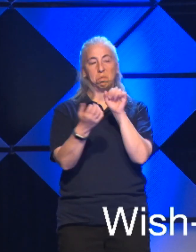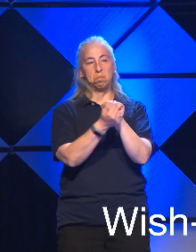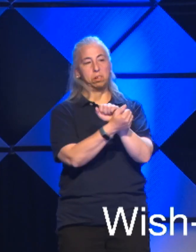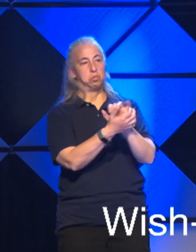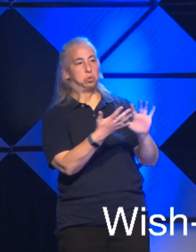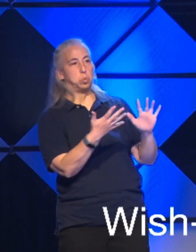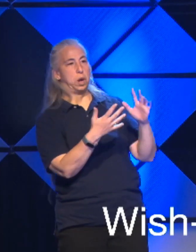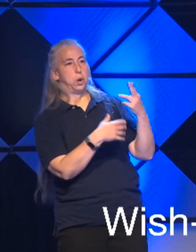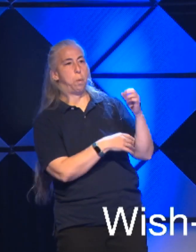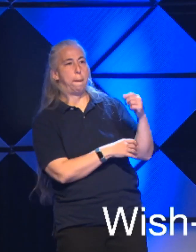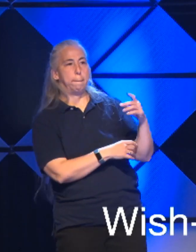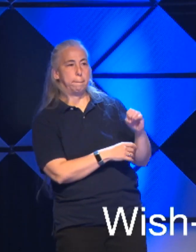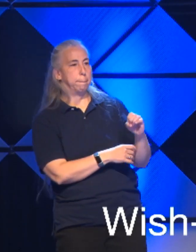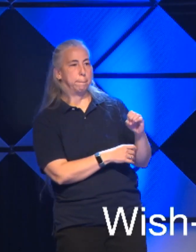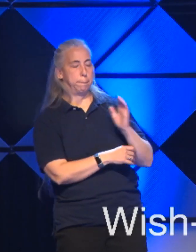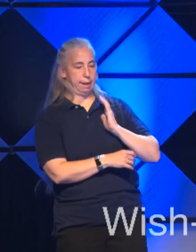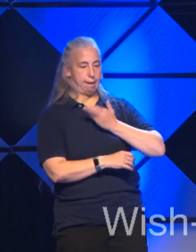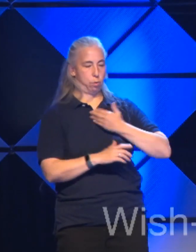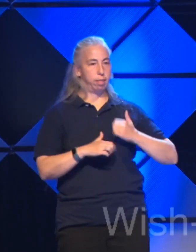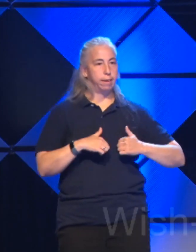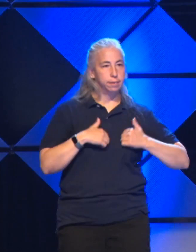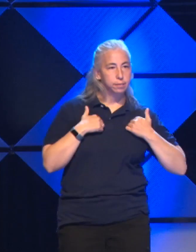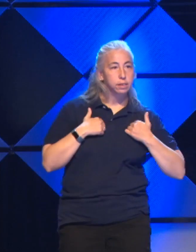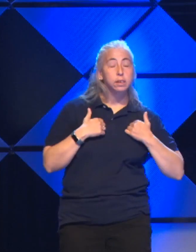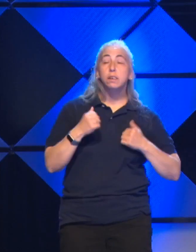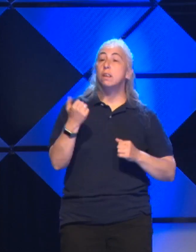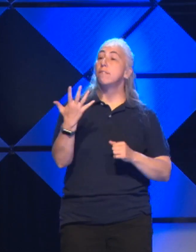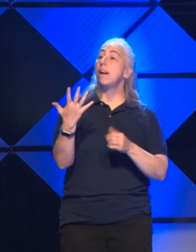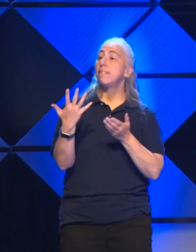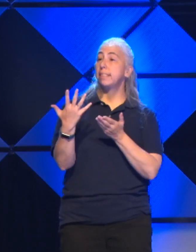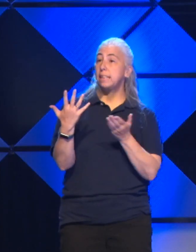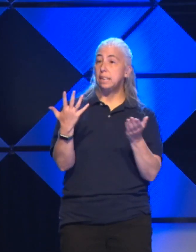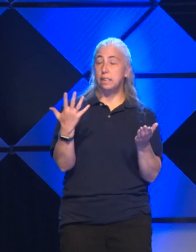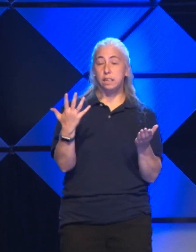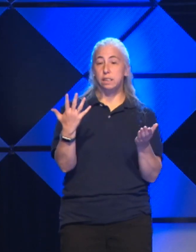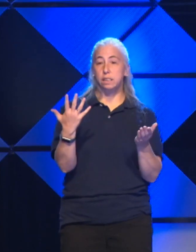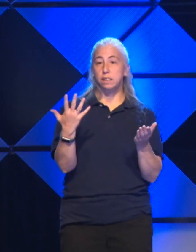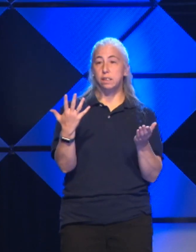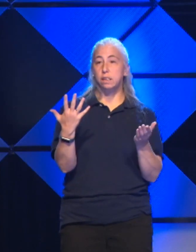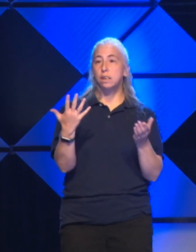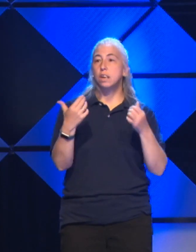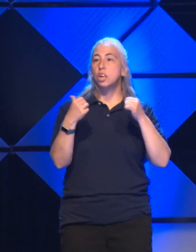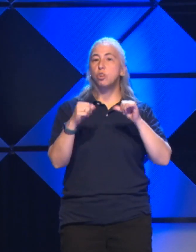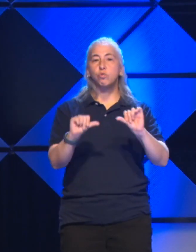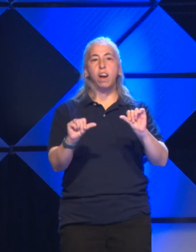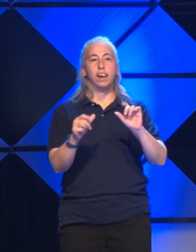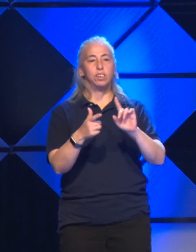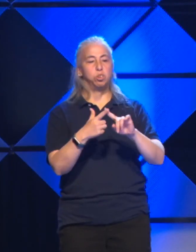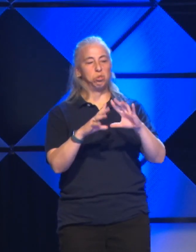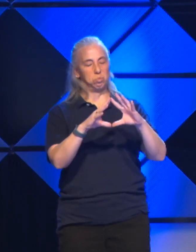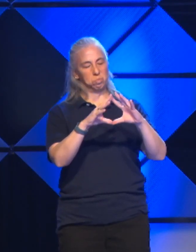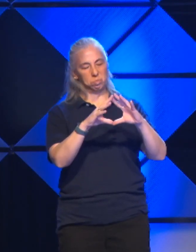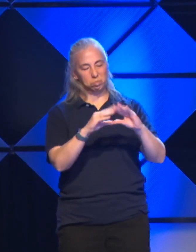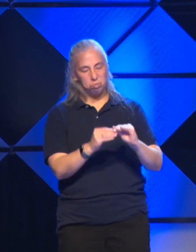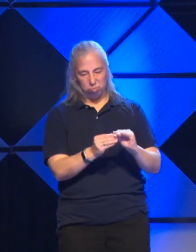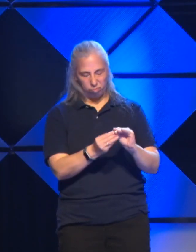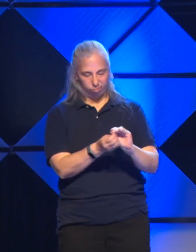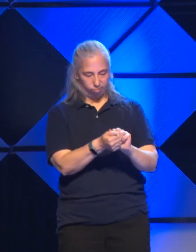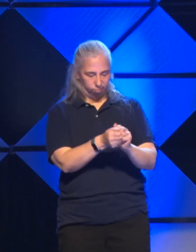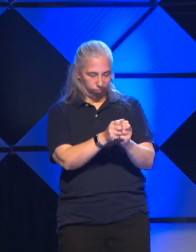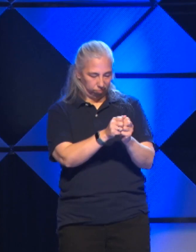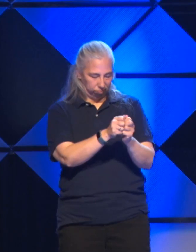lives. 5 things that will try to shadow and kill hope in our